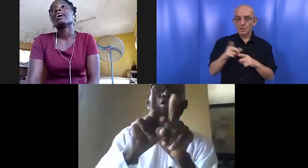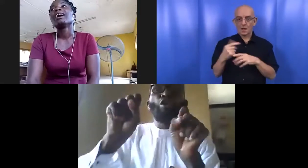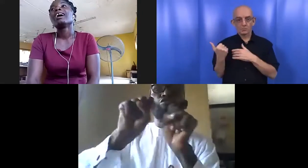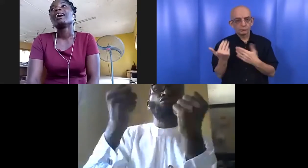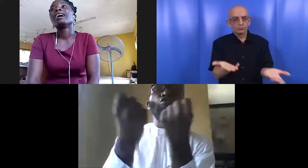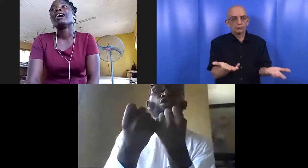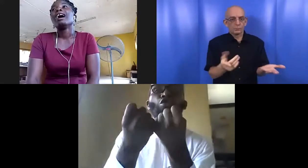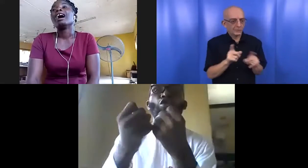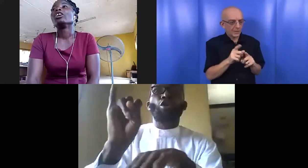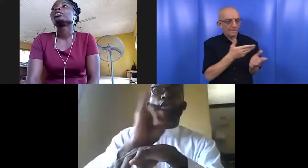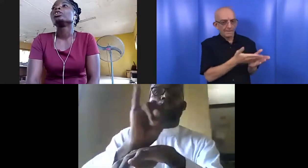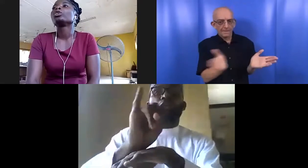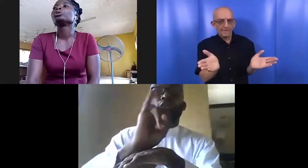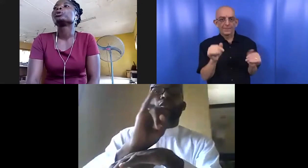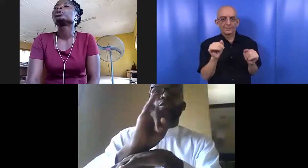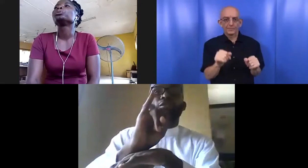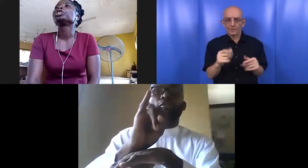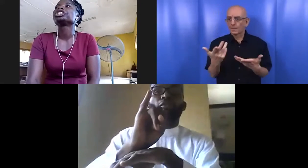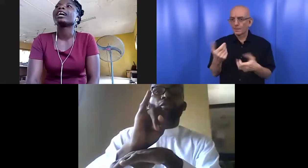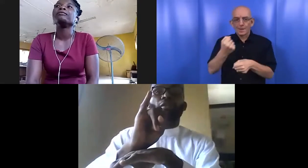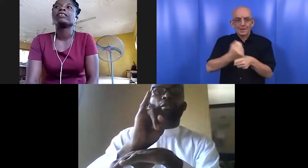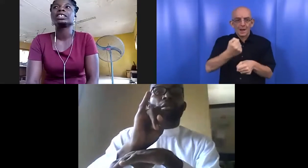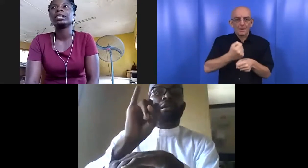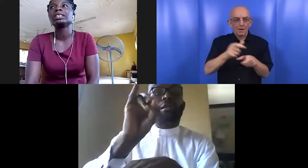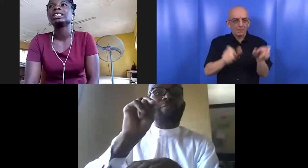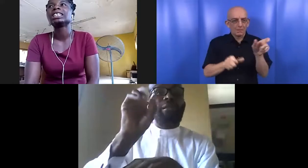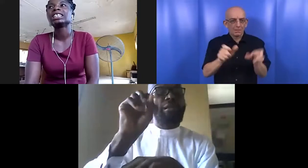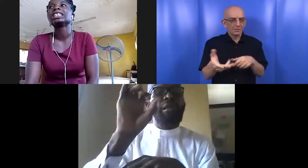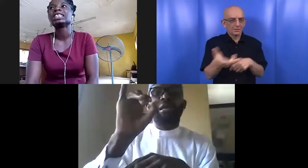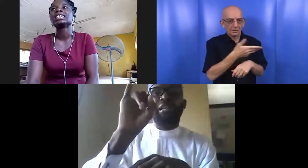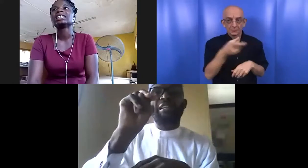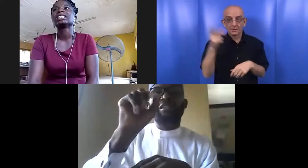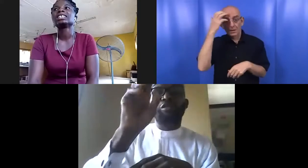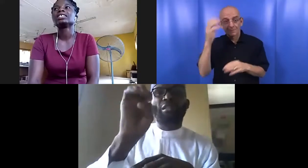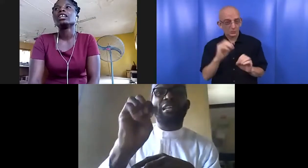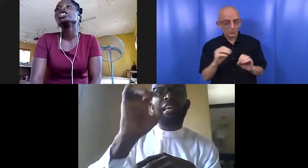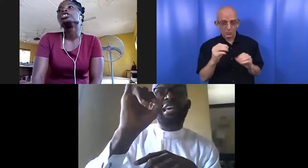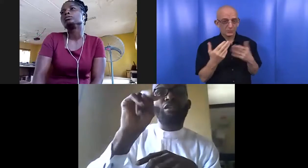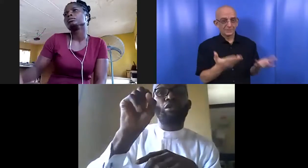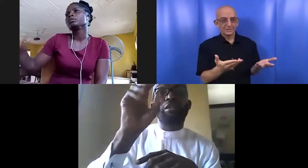And also it was supposed to be social investment.